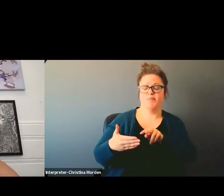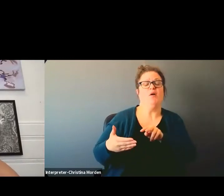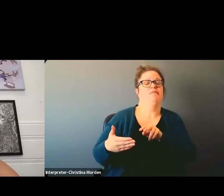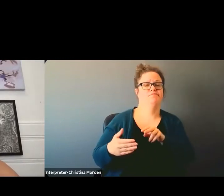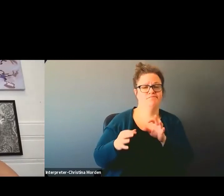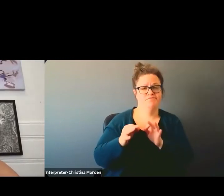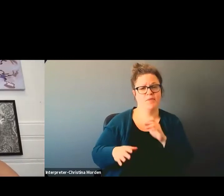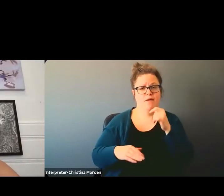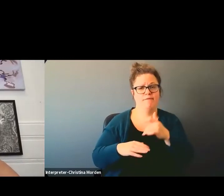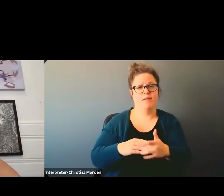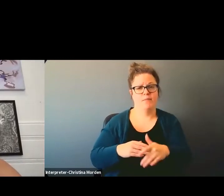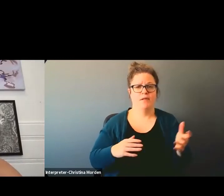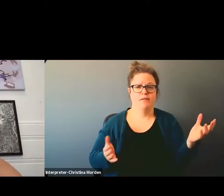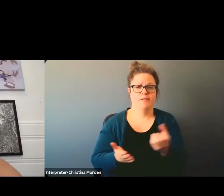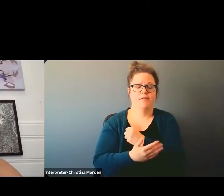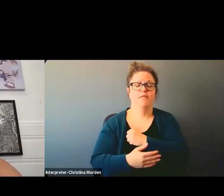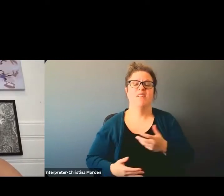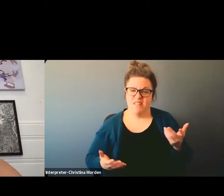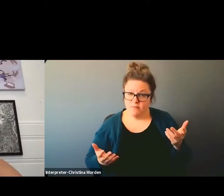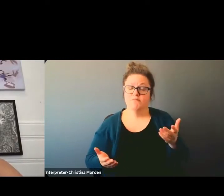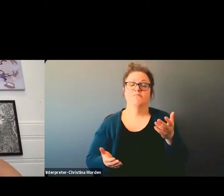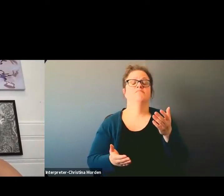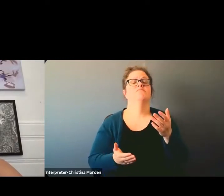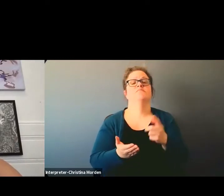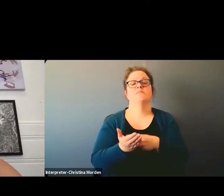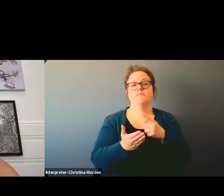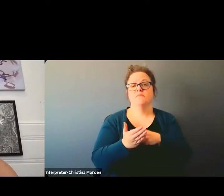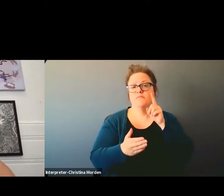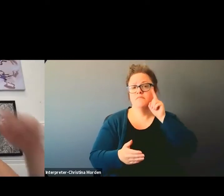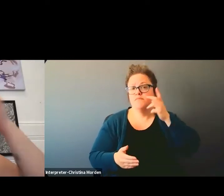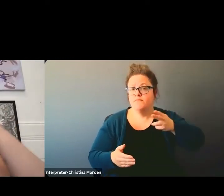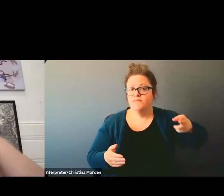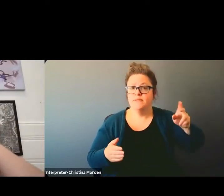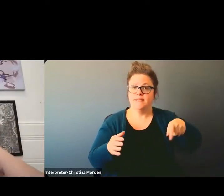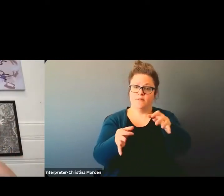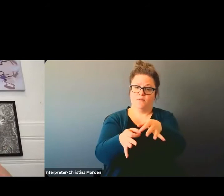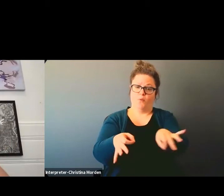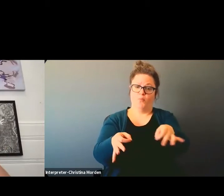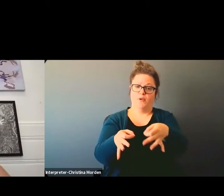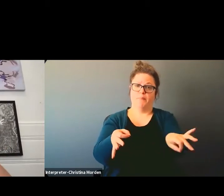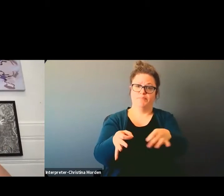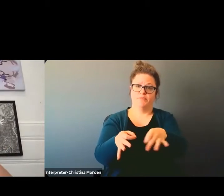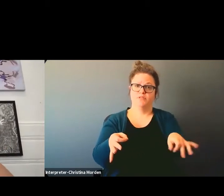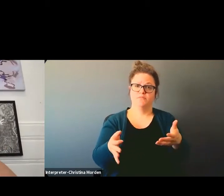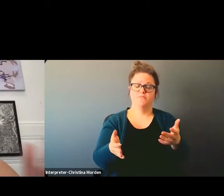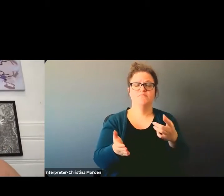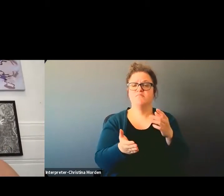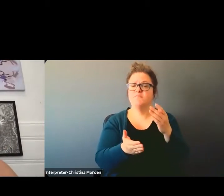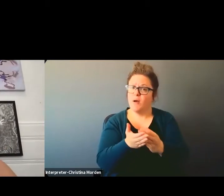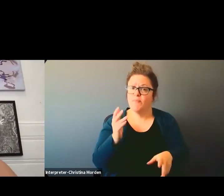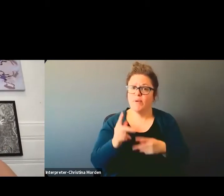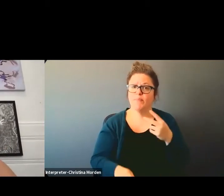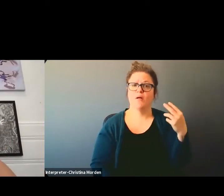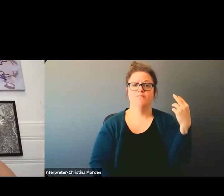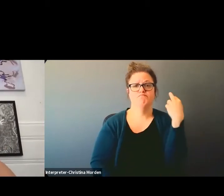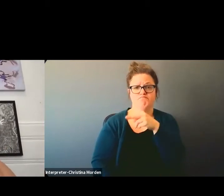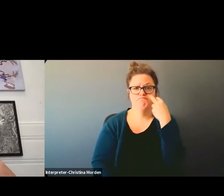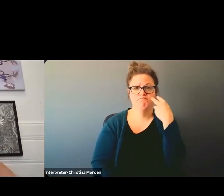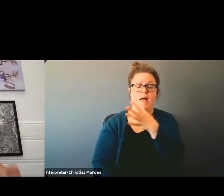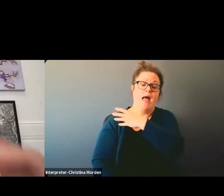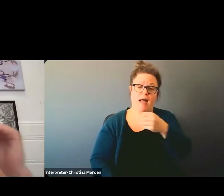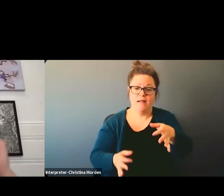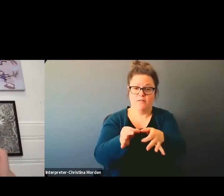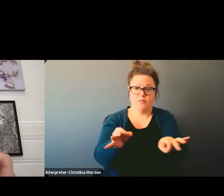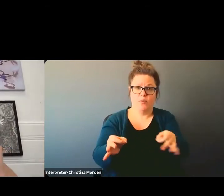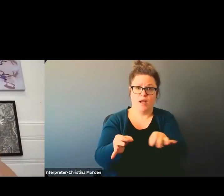they may need closed captioning. But remember that some people use a combination of lip reading and closed captioning. So those